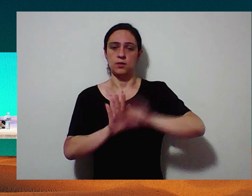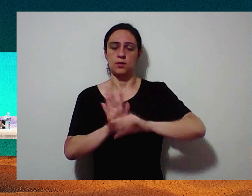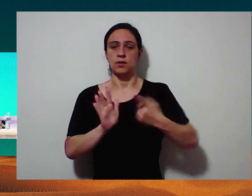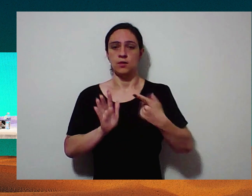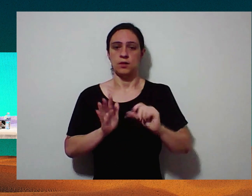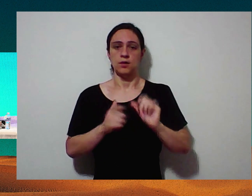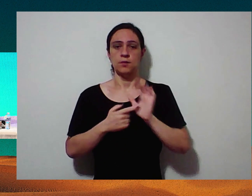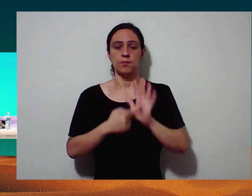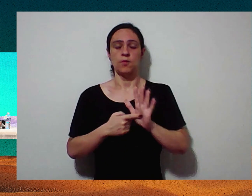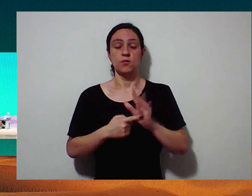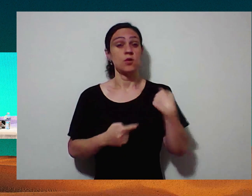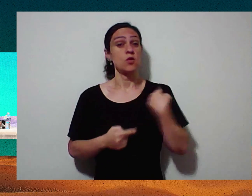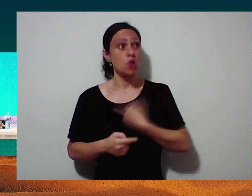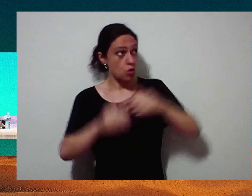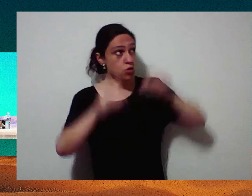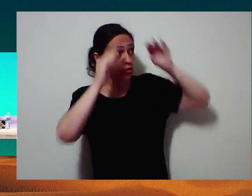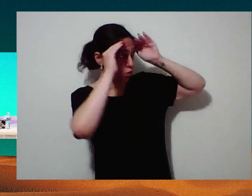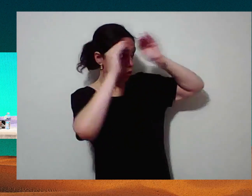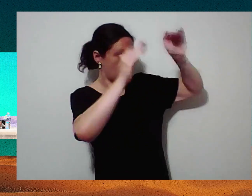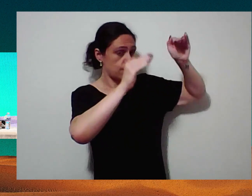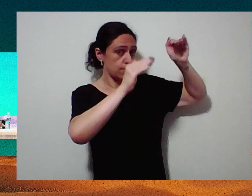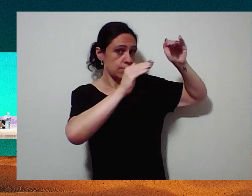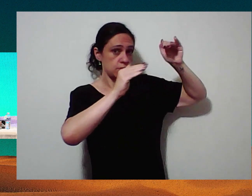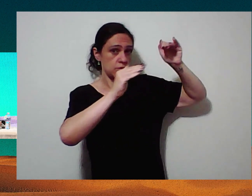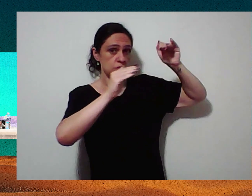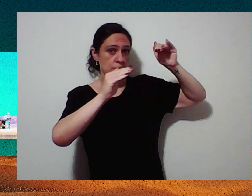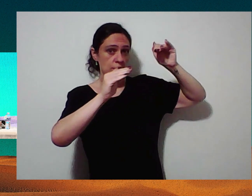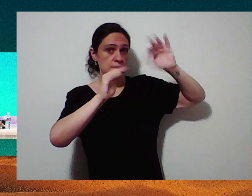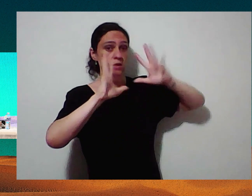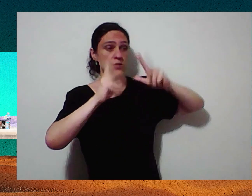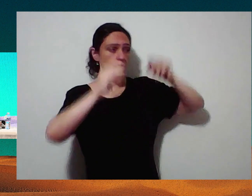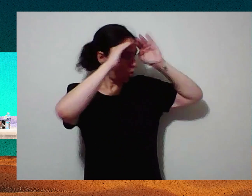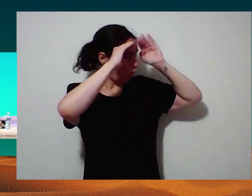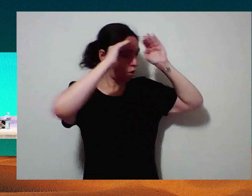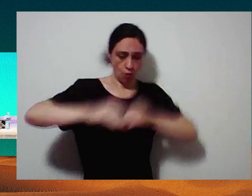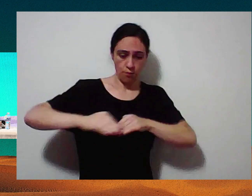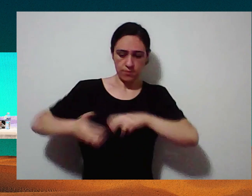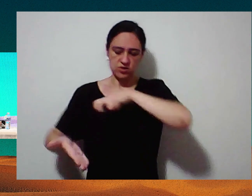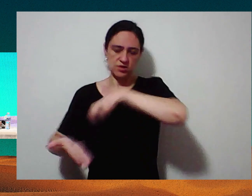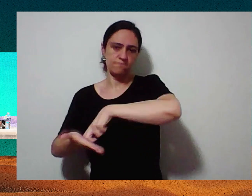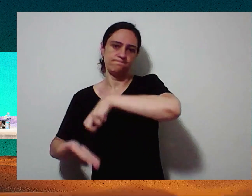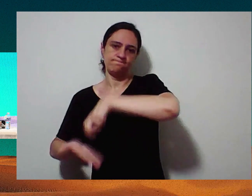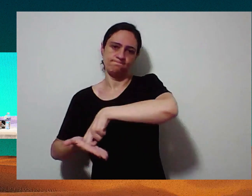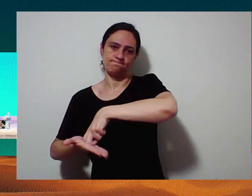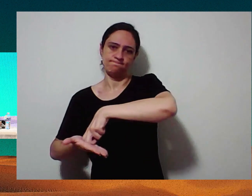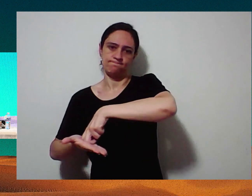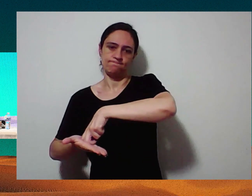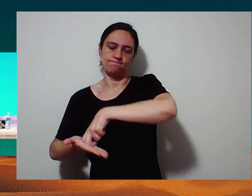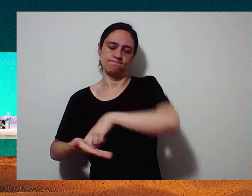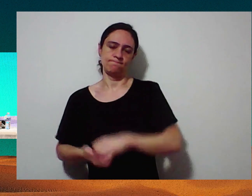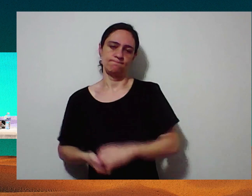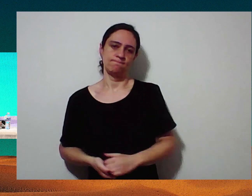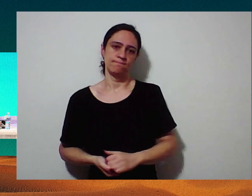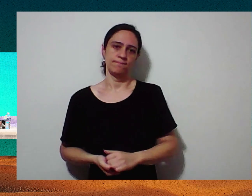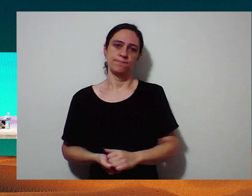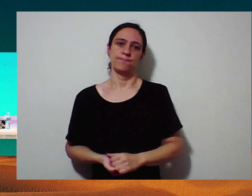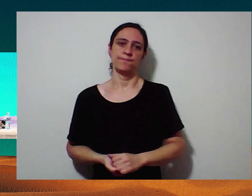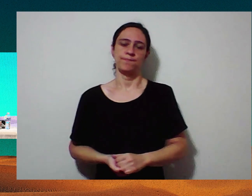vai poder punir toda desobediência. As 2 Corinthians 10 says, through our obedience, God will punish all